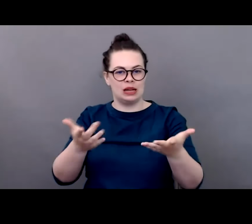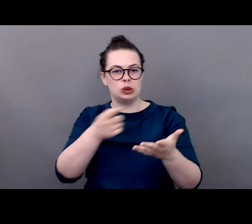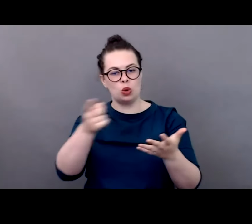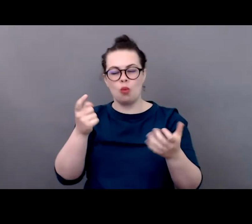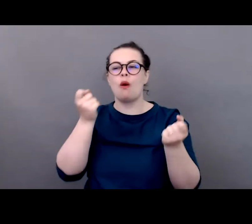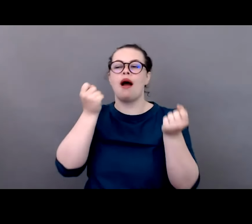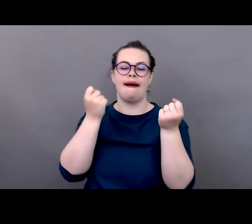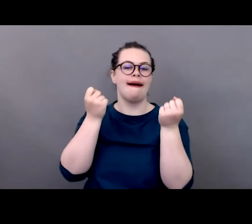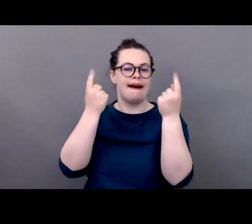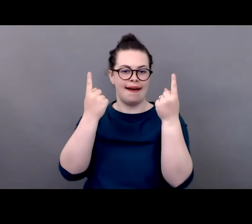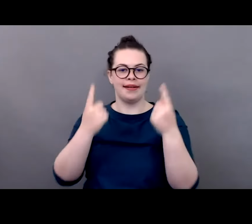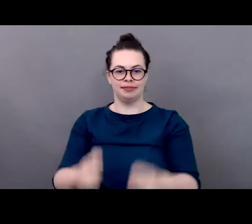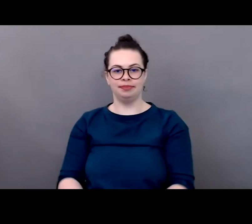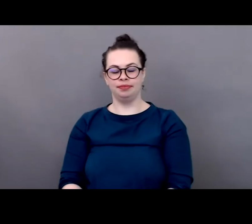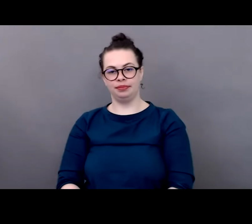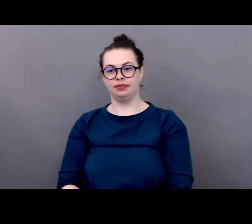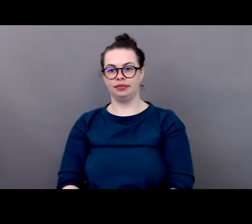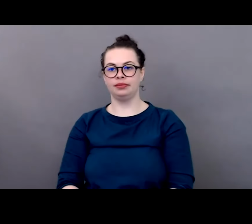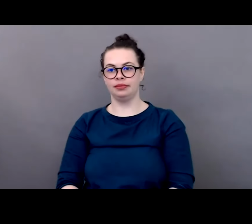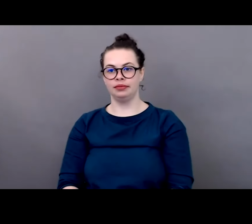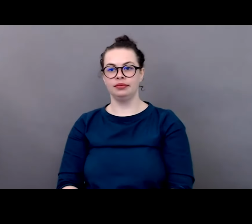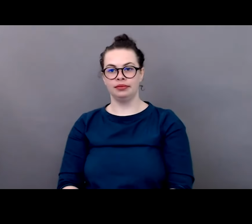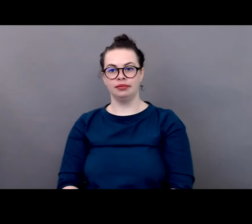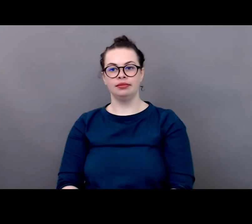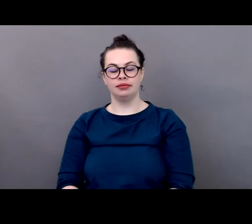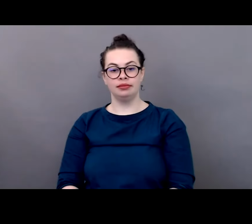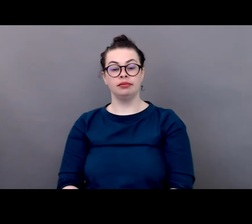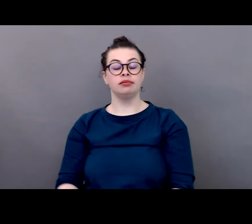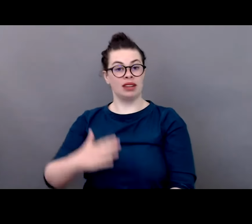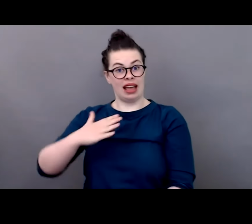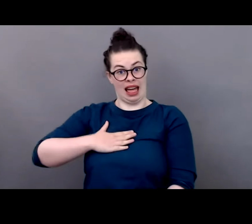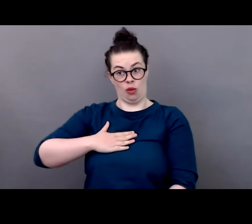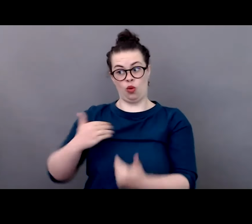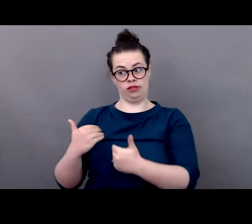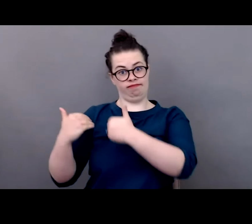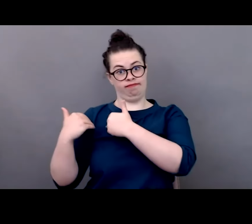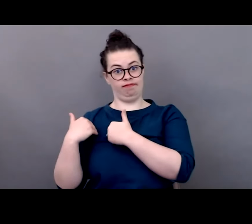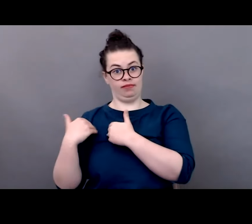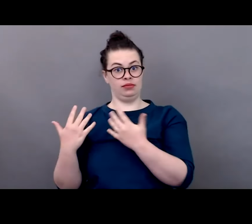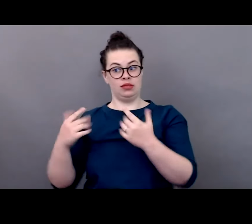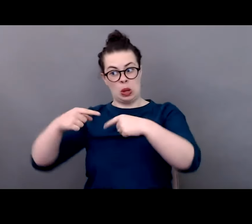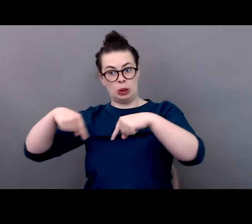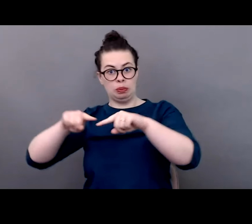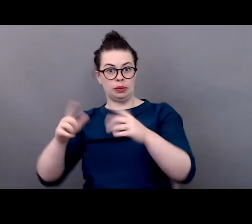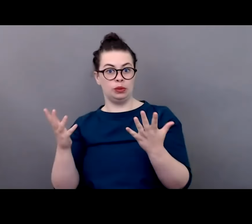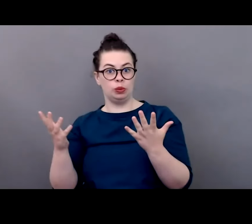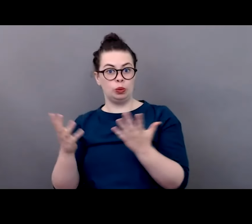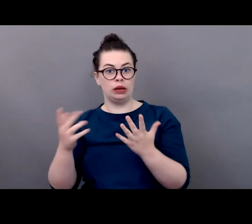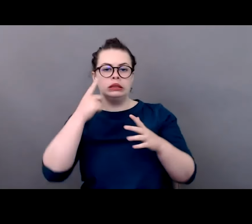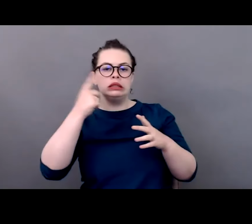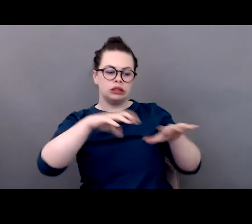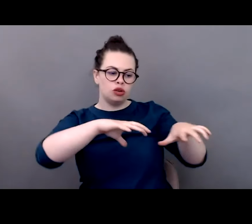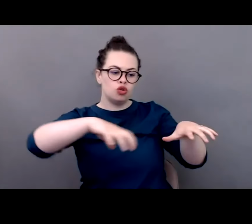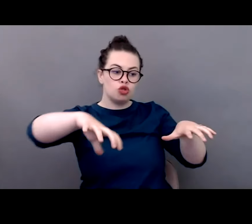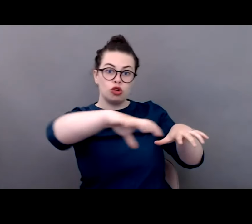As you probably know, the main role of the committee is to assess the progress that state parties of the convention